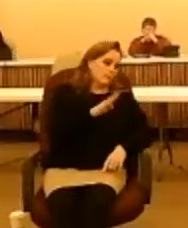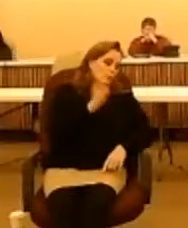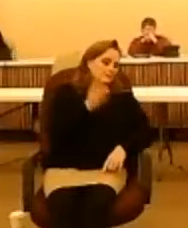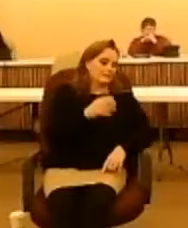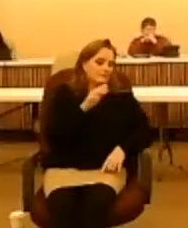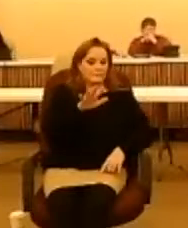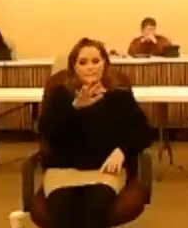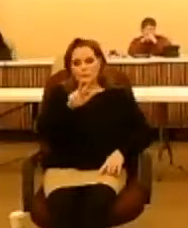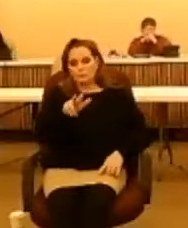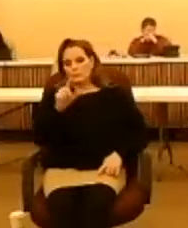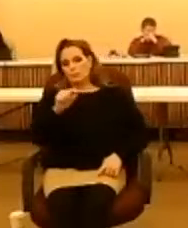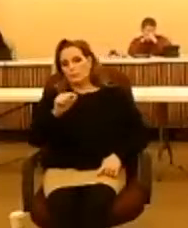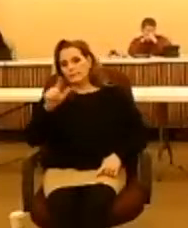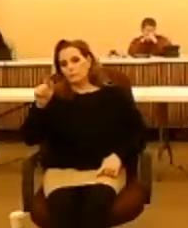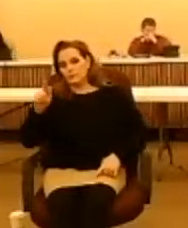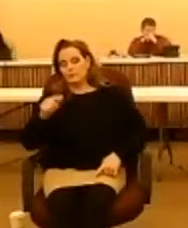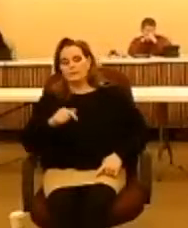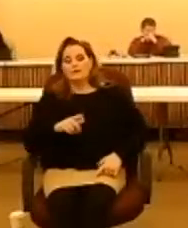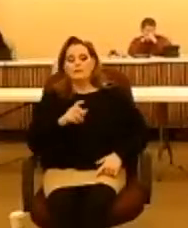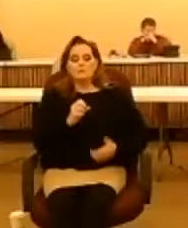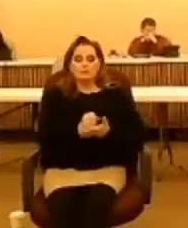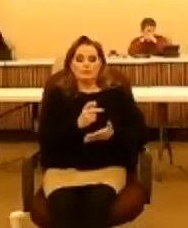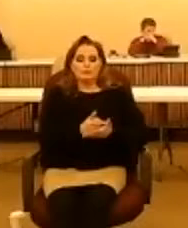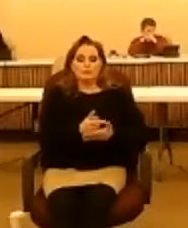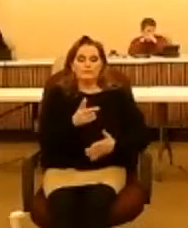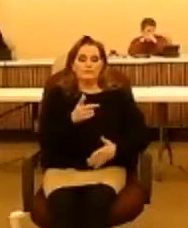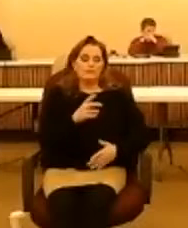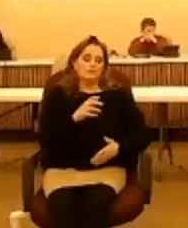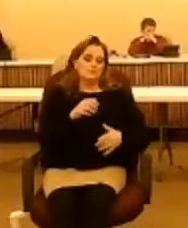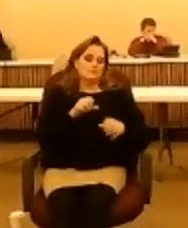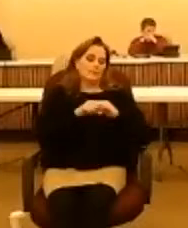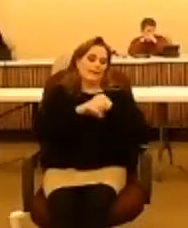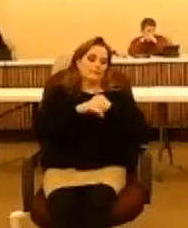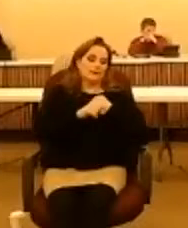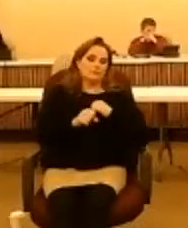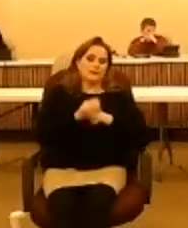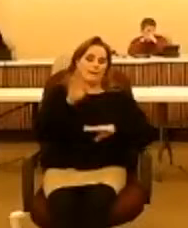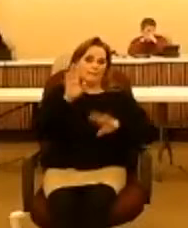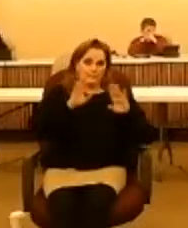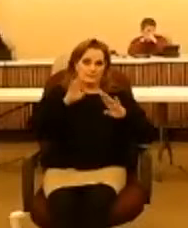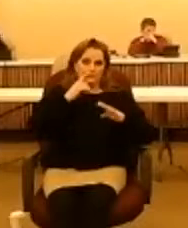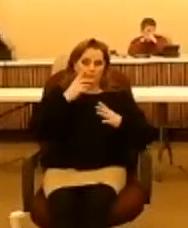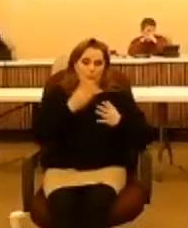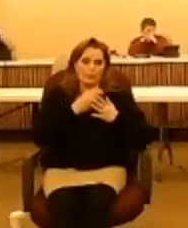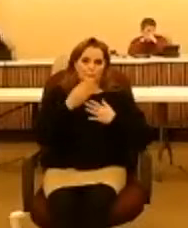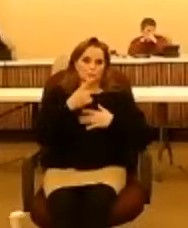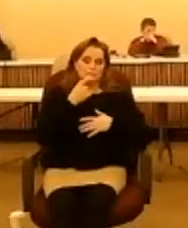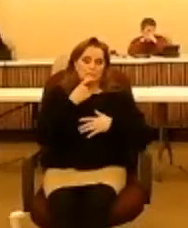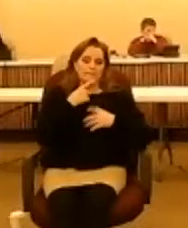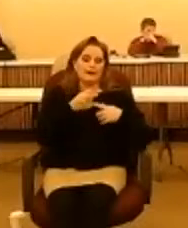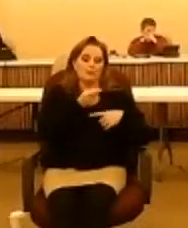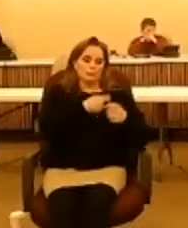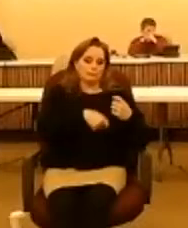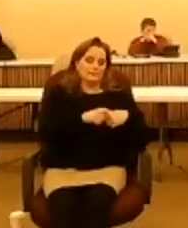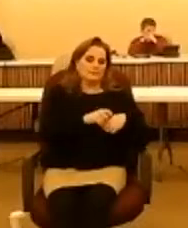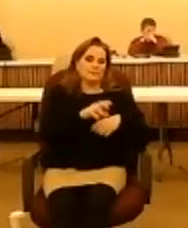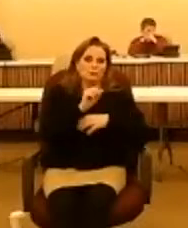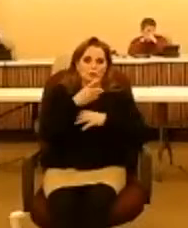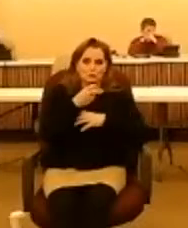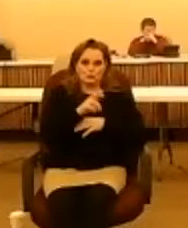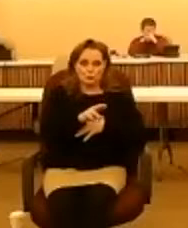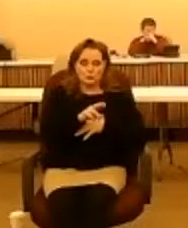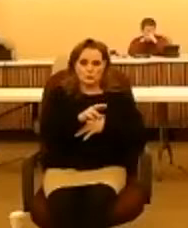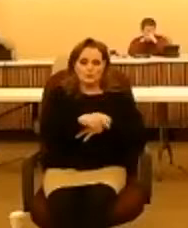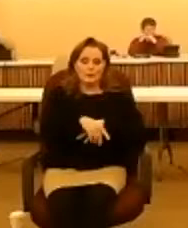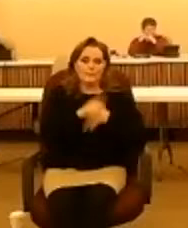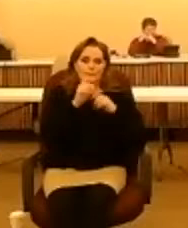4-53, 2021, to authorize the advertisement of bids for the purchase of a replacement sewer camera